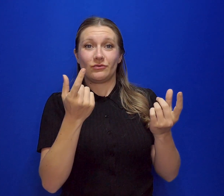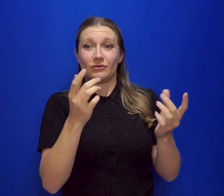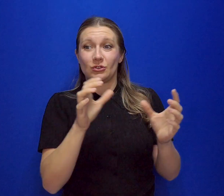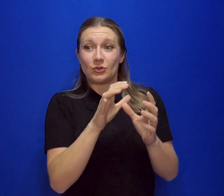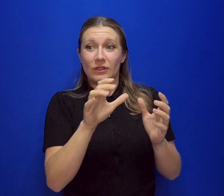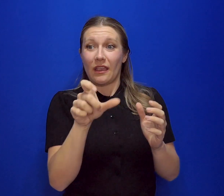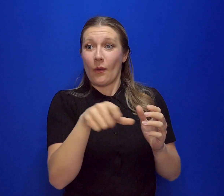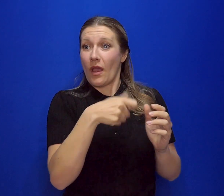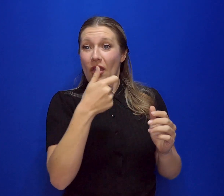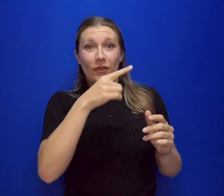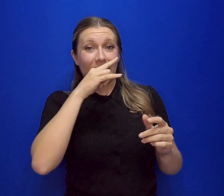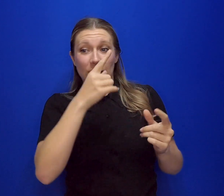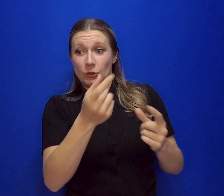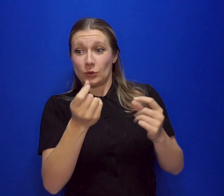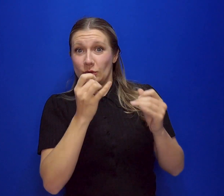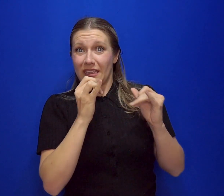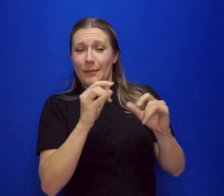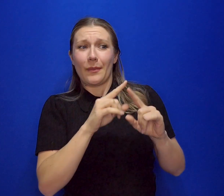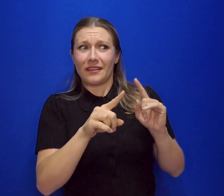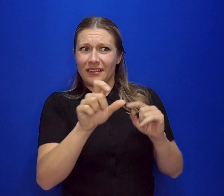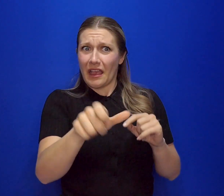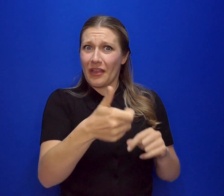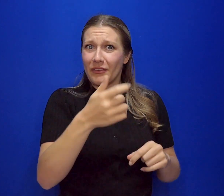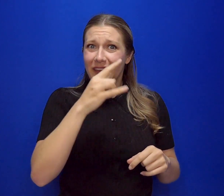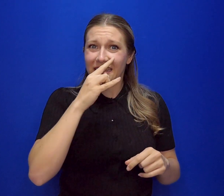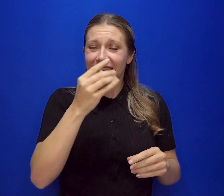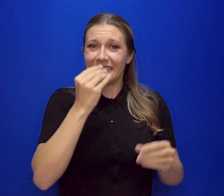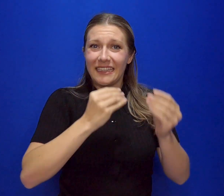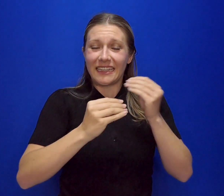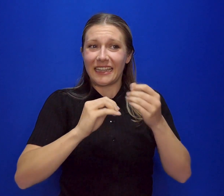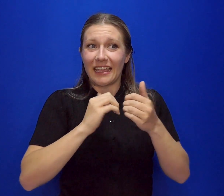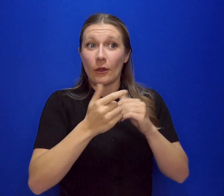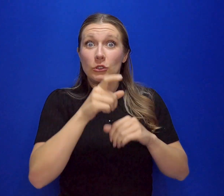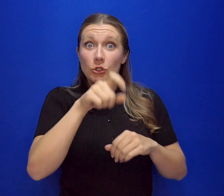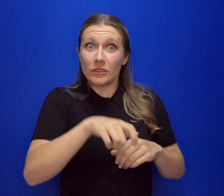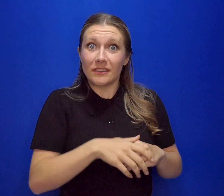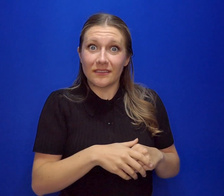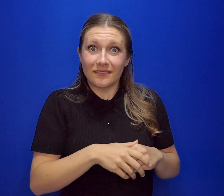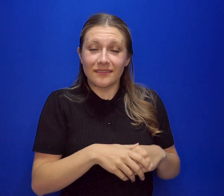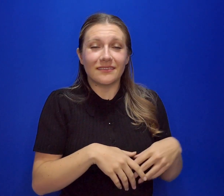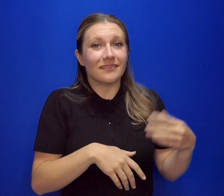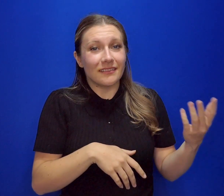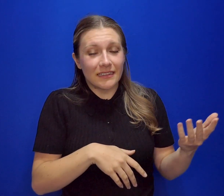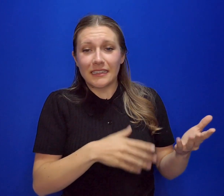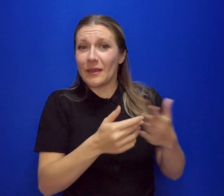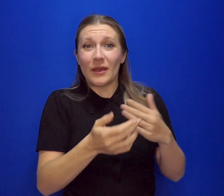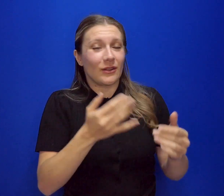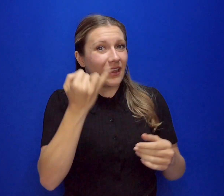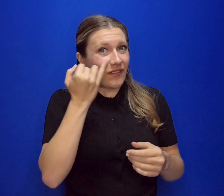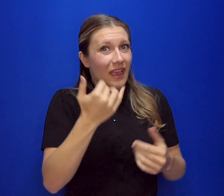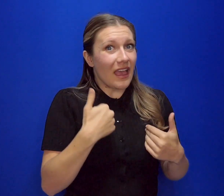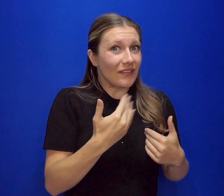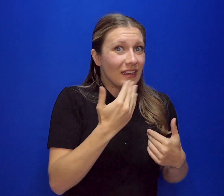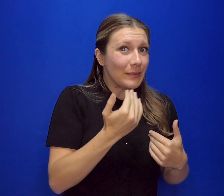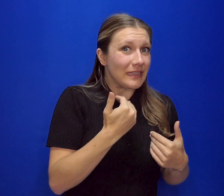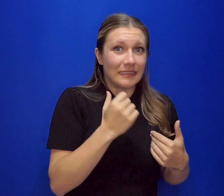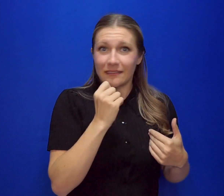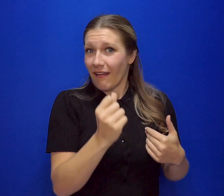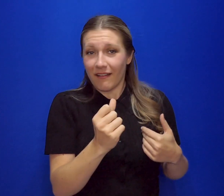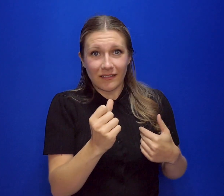other child doing. But is every other child eating the way that they should be eating? Right. Whether they have diabetes or not? Or as an adult,